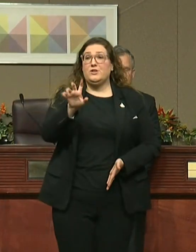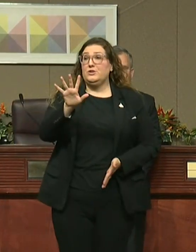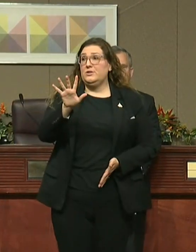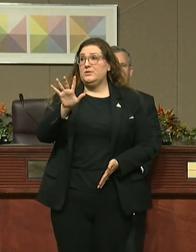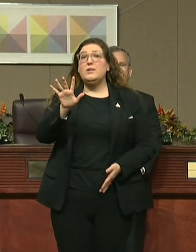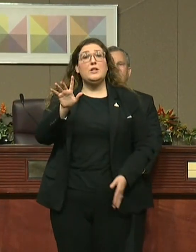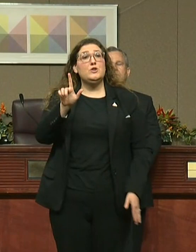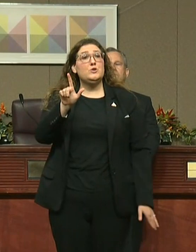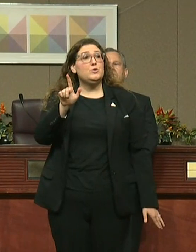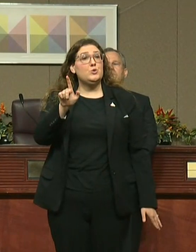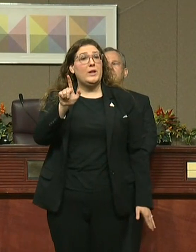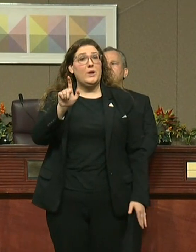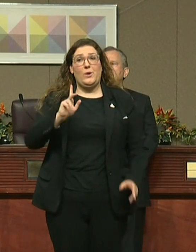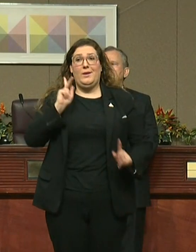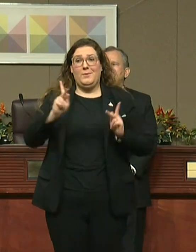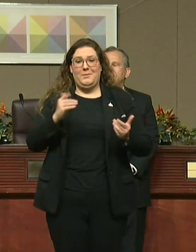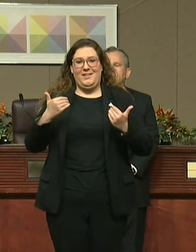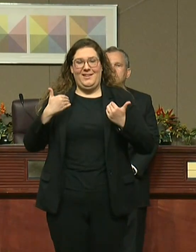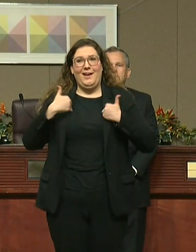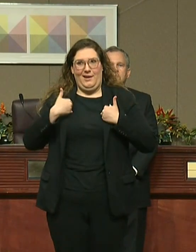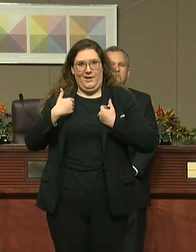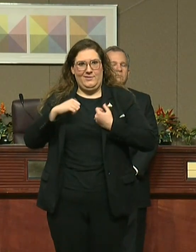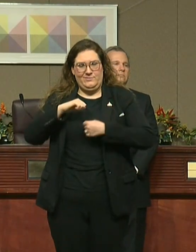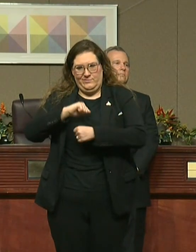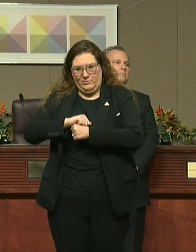411 of those cases are on active phase.